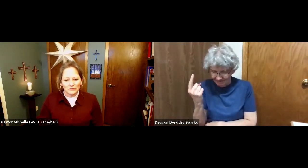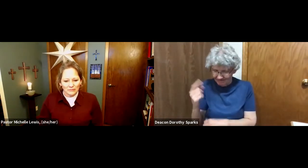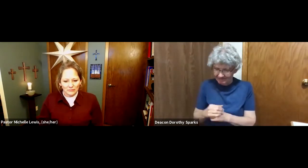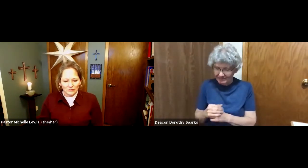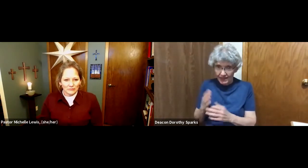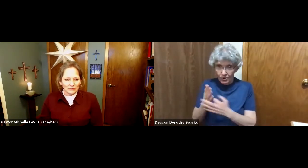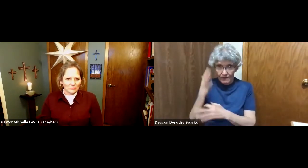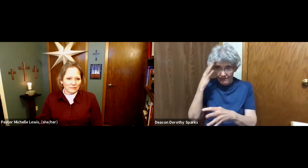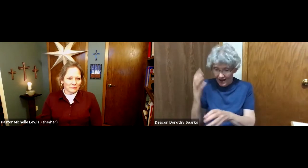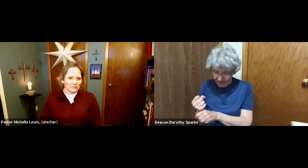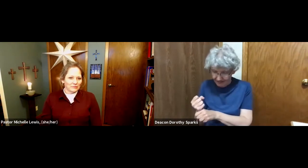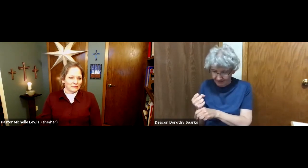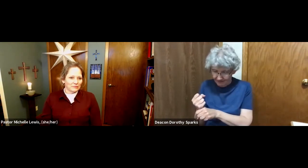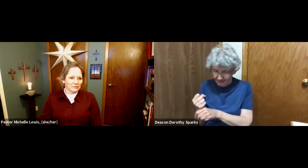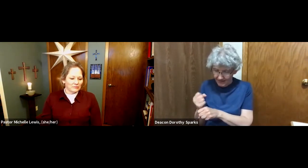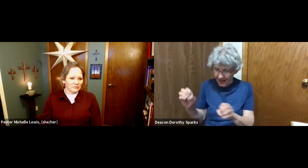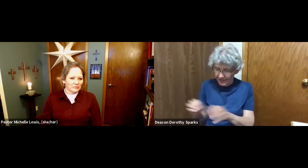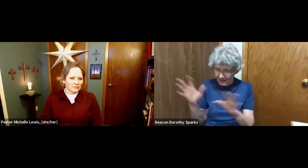or realizing something more deeply.